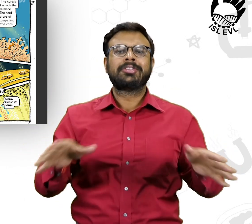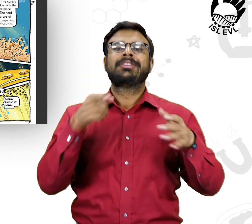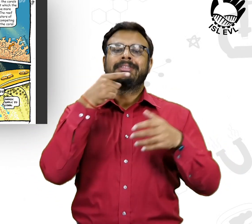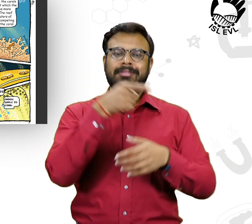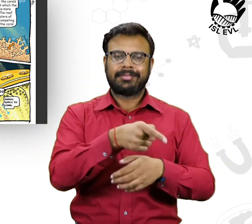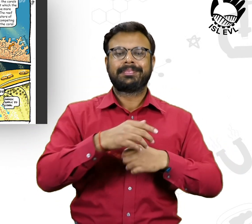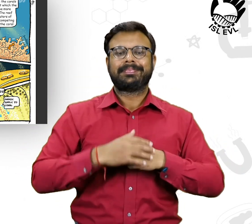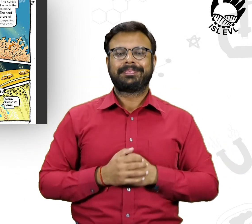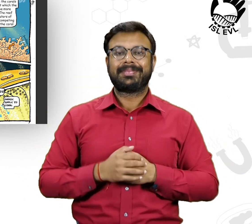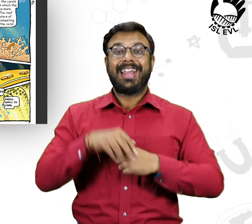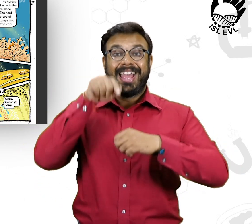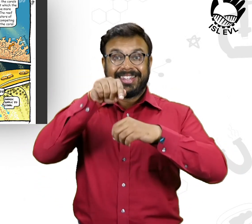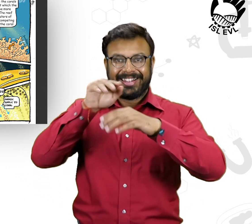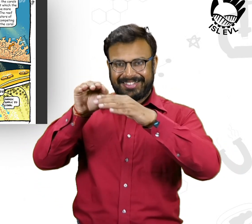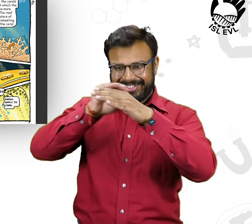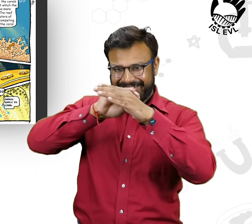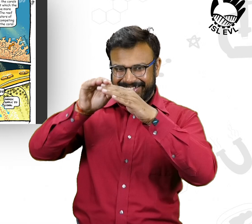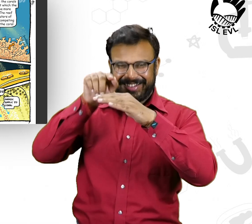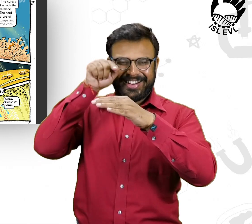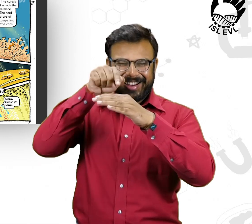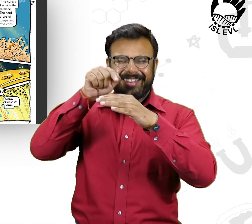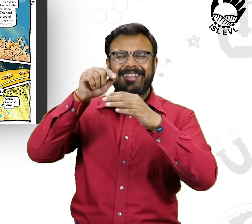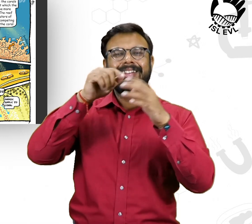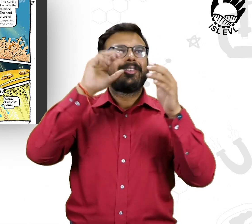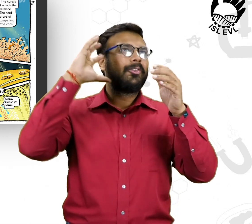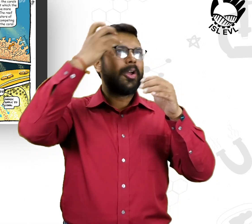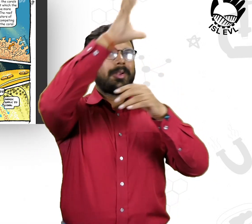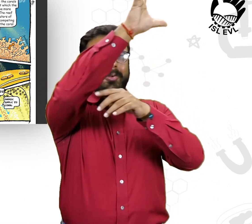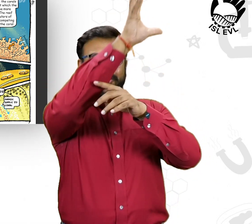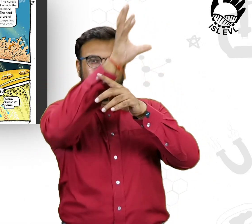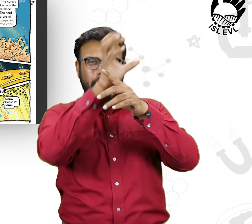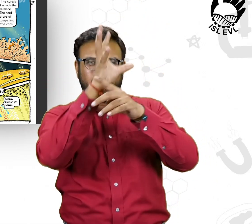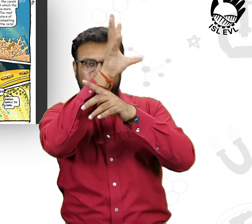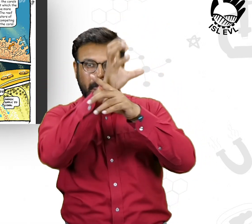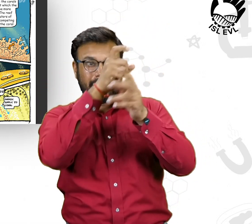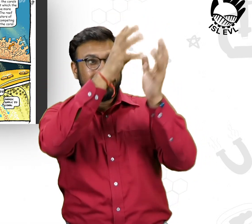This is how coral colonies thrive.